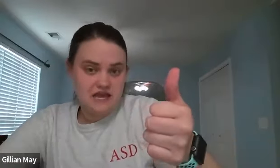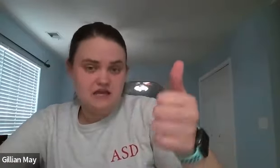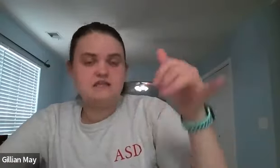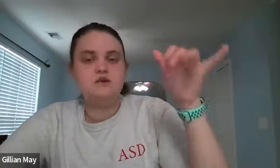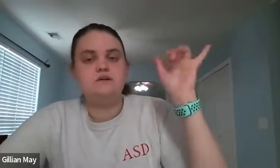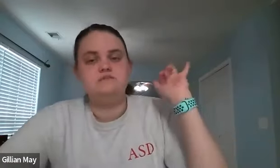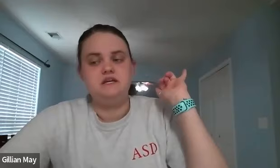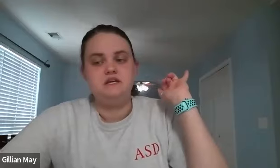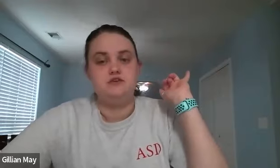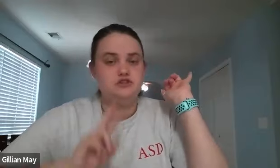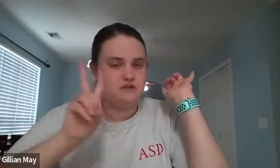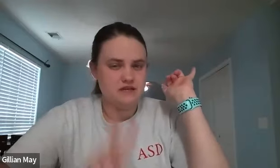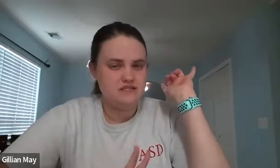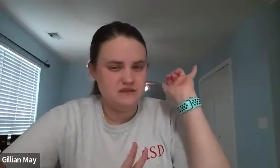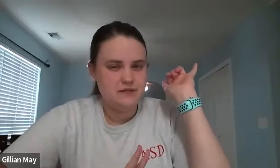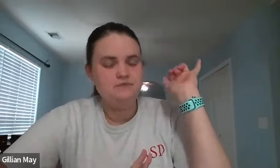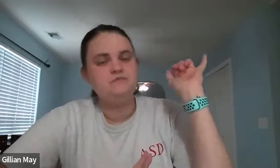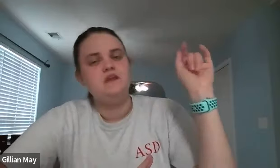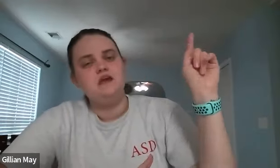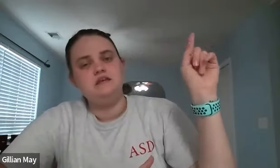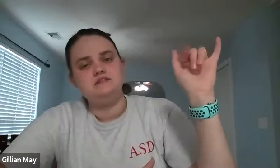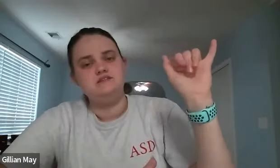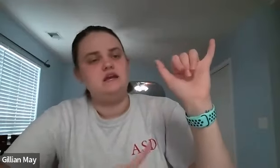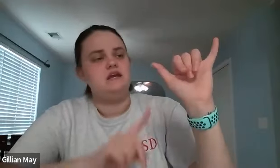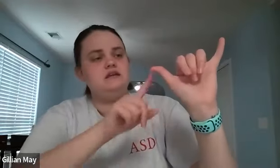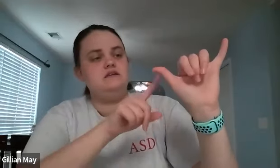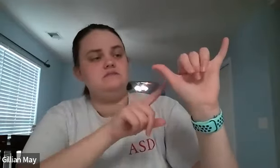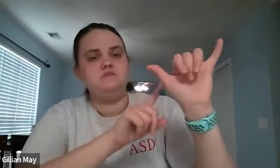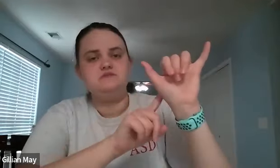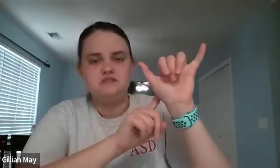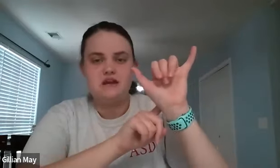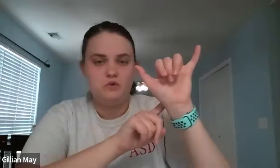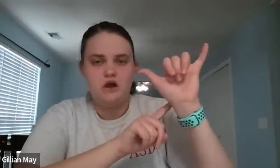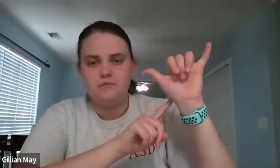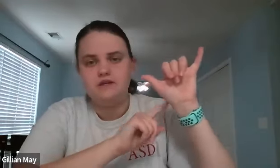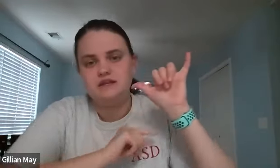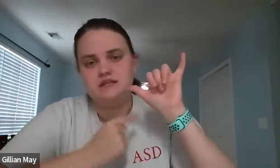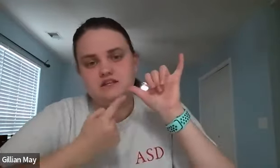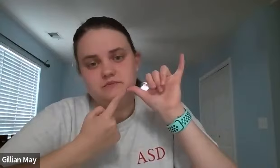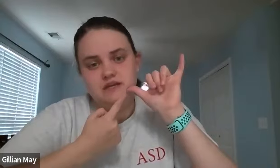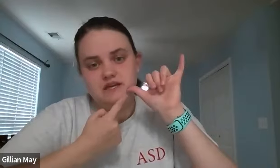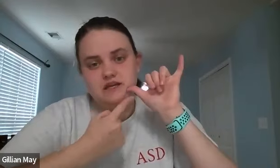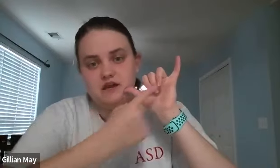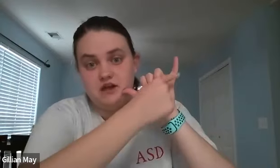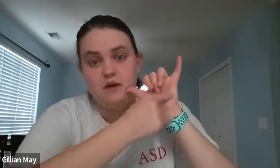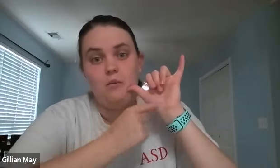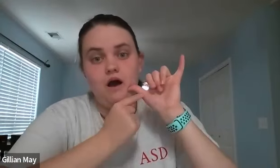Yesterday is going to be, there are two ways to do it. Yesterday, this one's kind of more common. It's going to be, now you have that